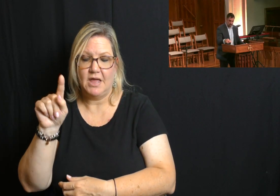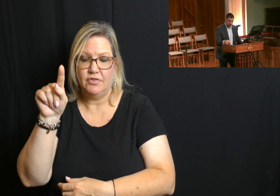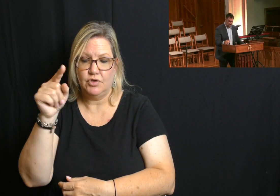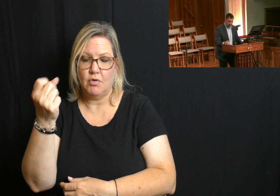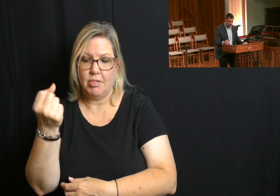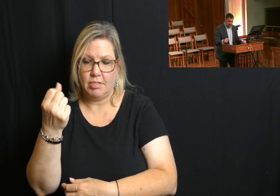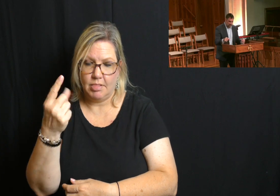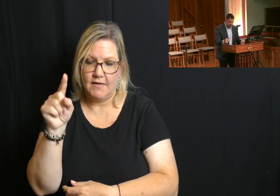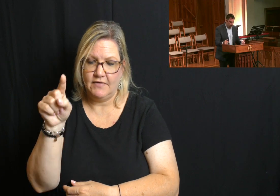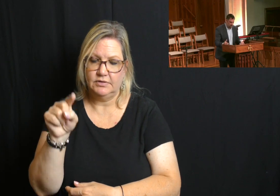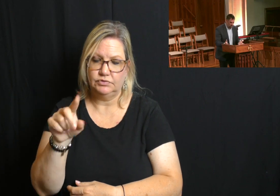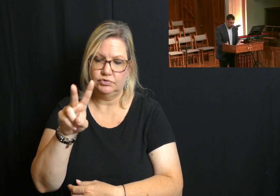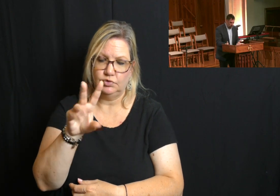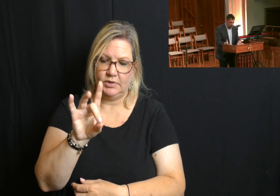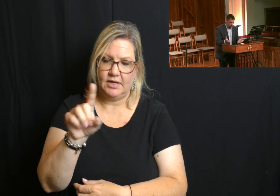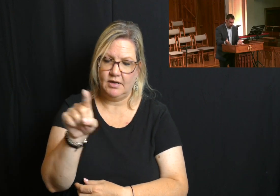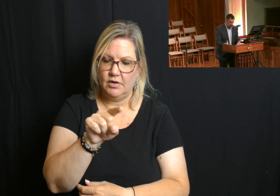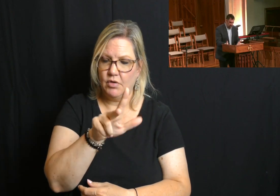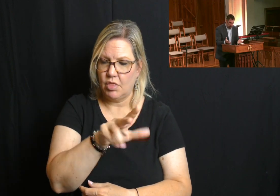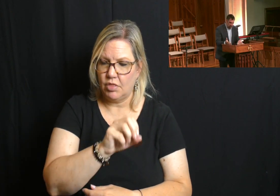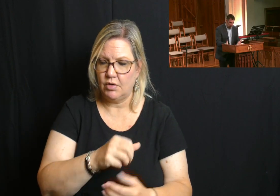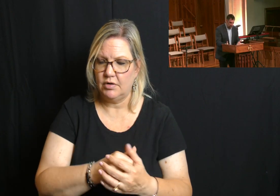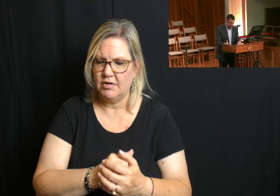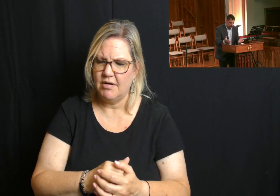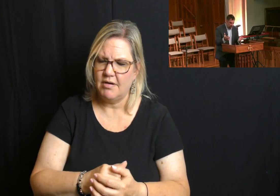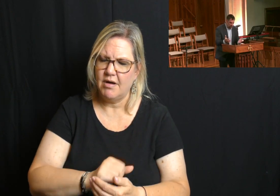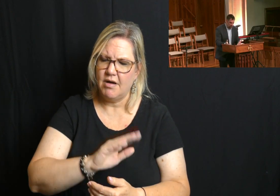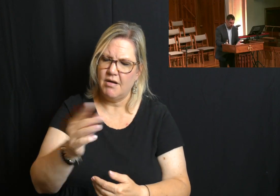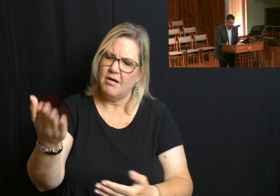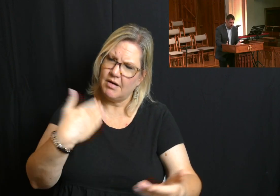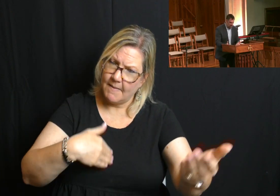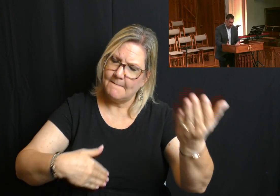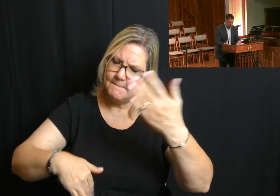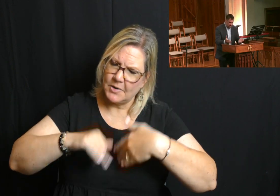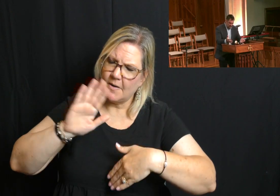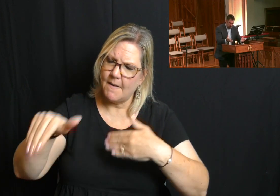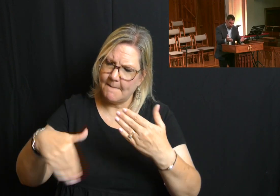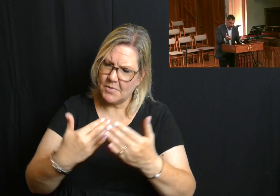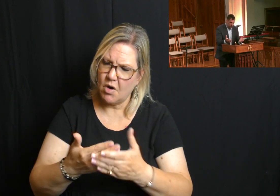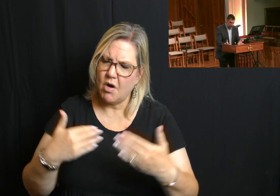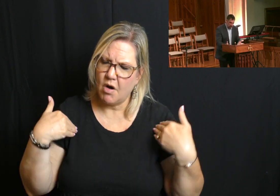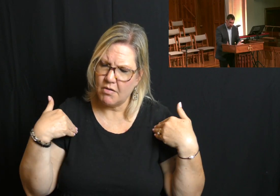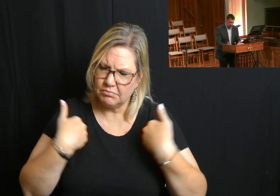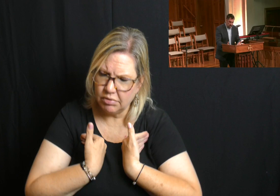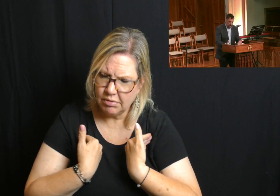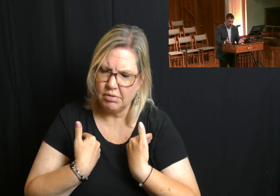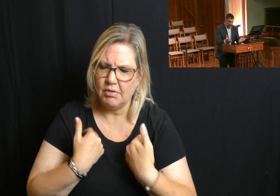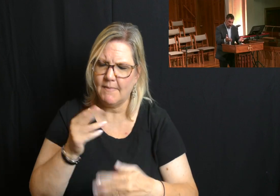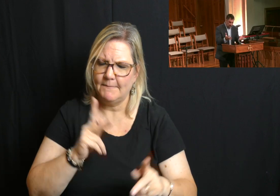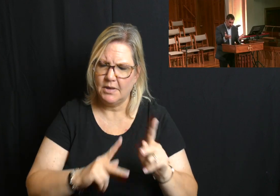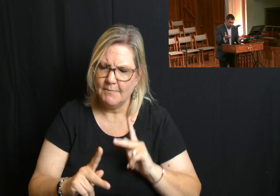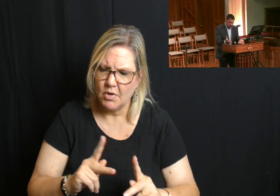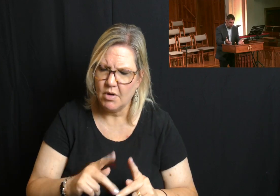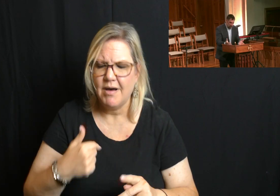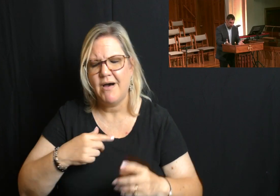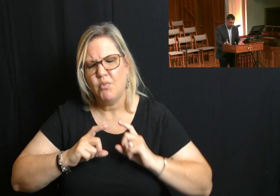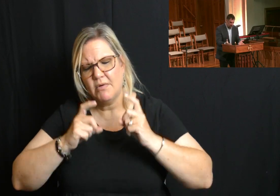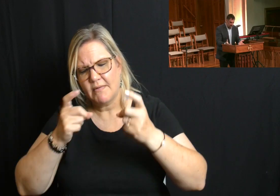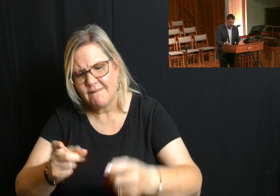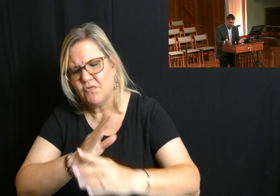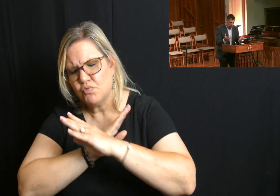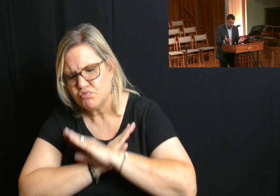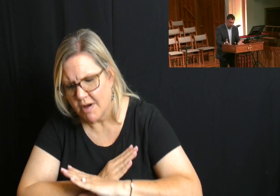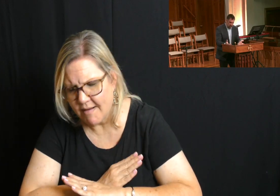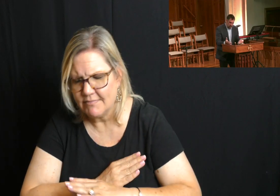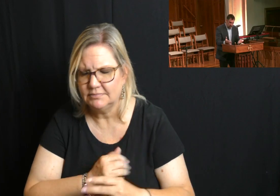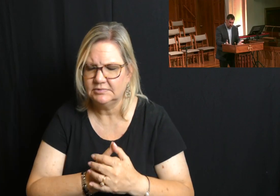28 to 30. It says, "Come to me, all who are weary and burdened, and I will give you rest. Take upon my yoke, and you will learn from me.